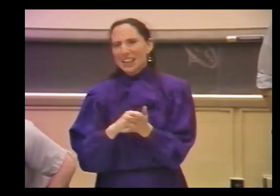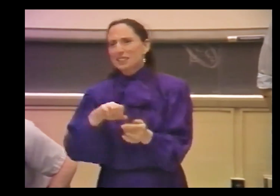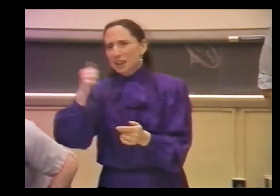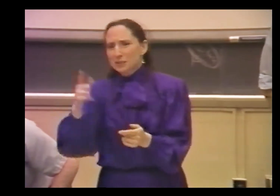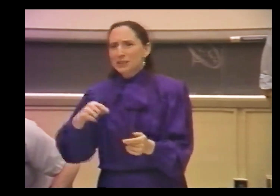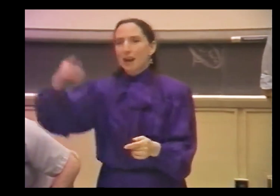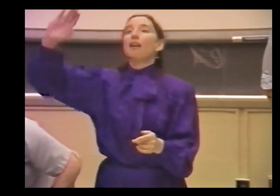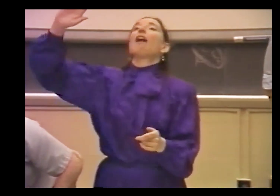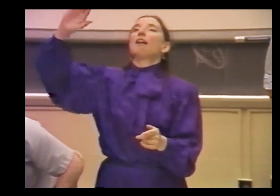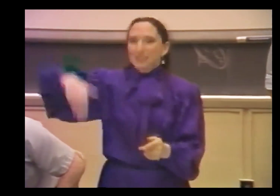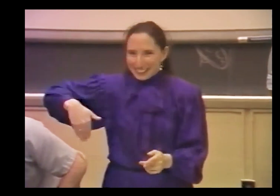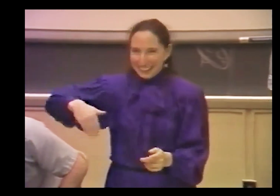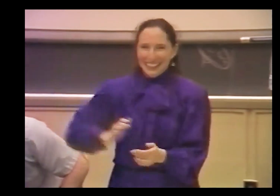that's another sign.